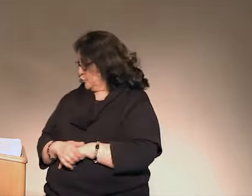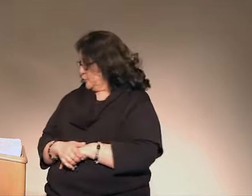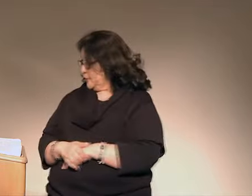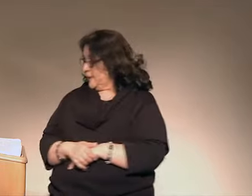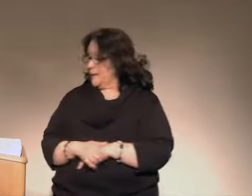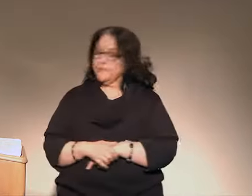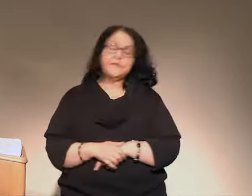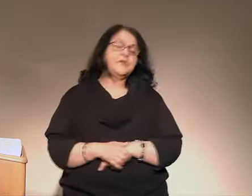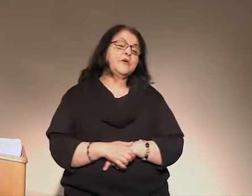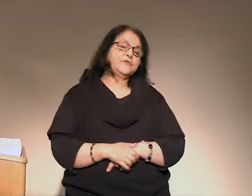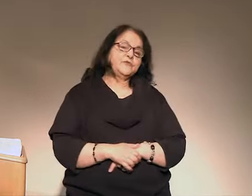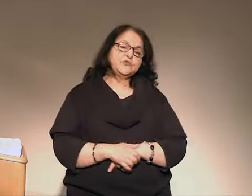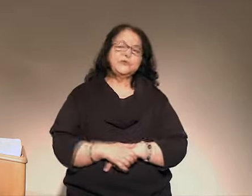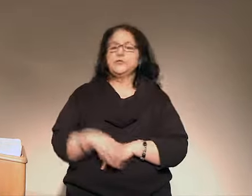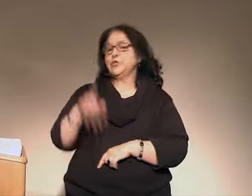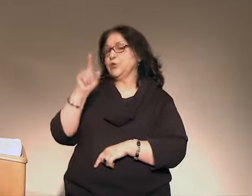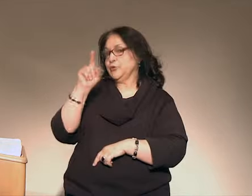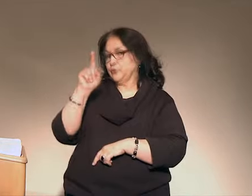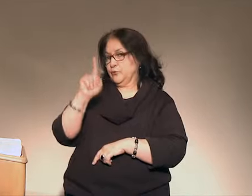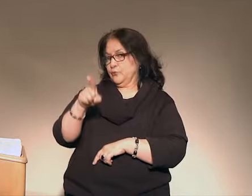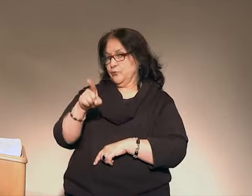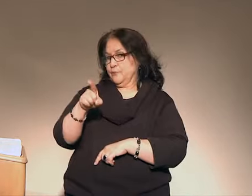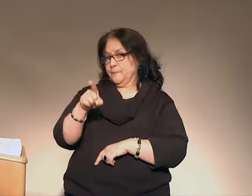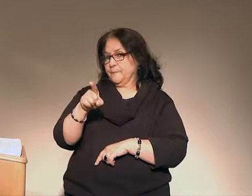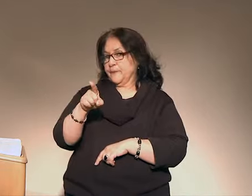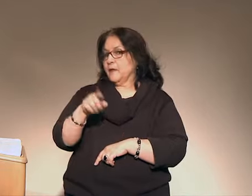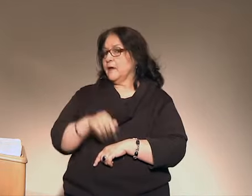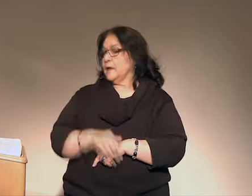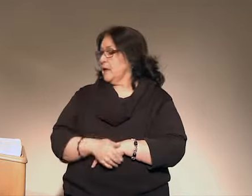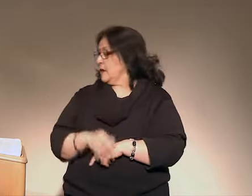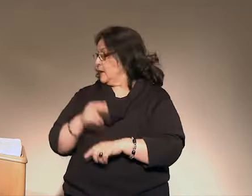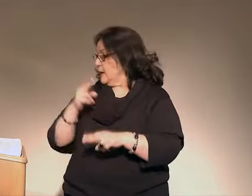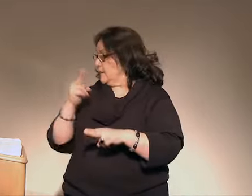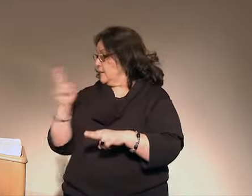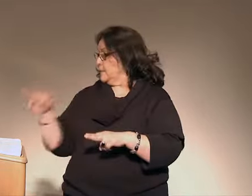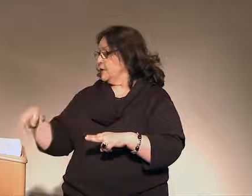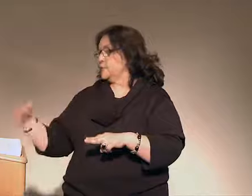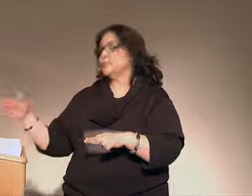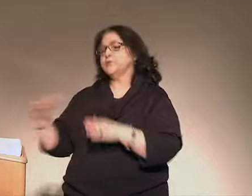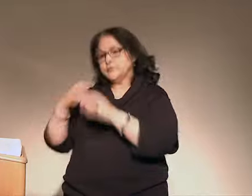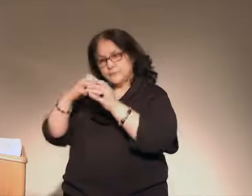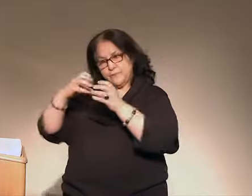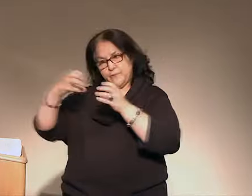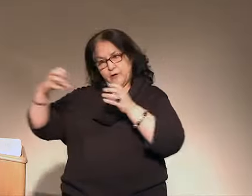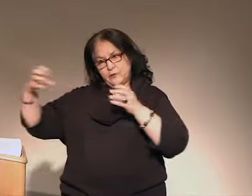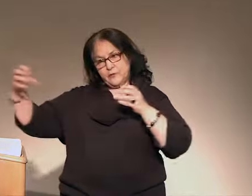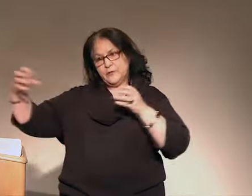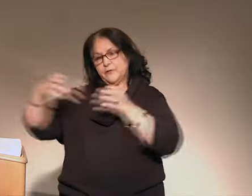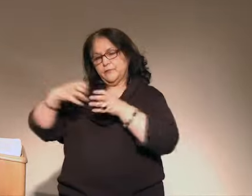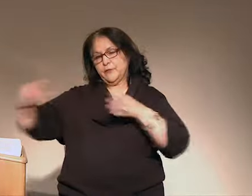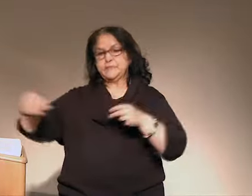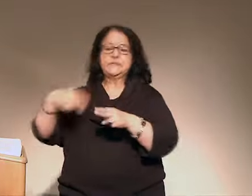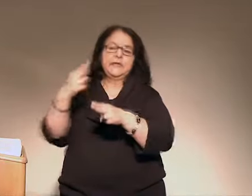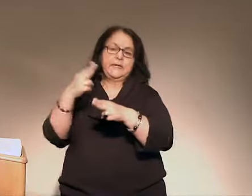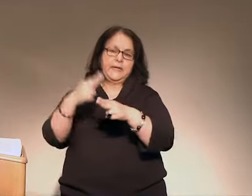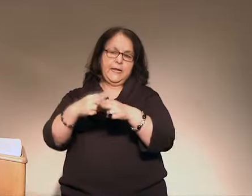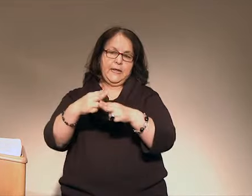that they have. The first one is you, and then the next word that's following in that phrase is